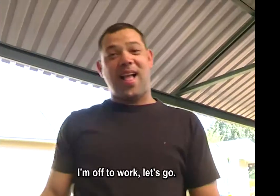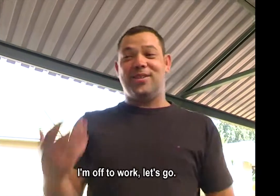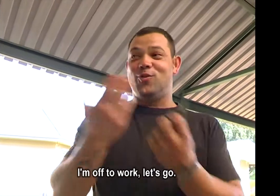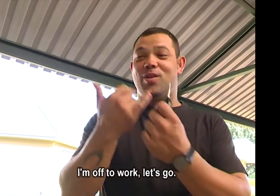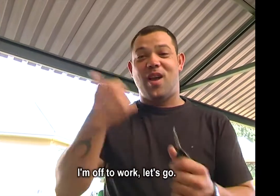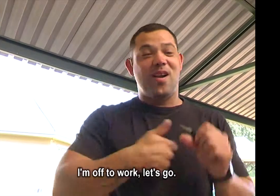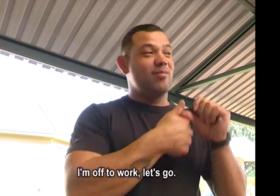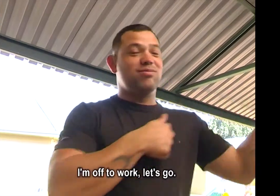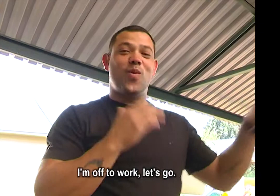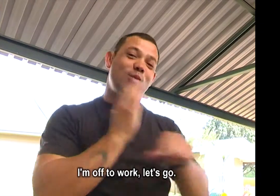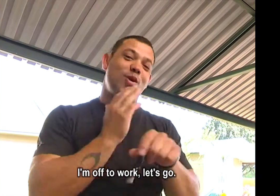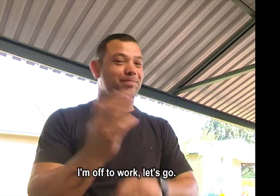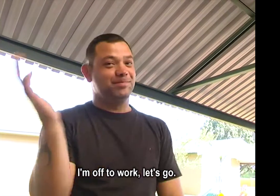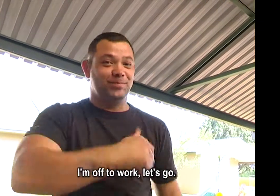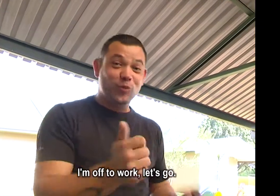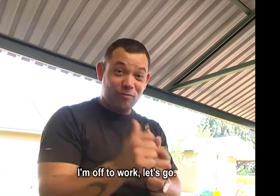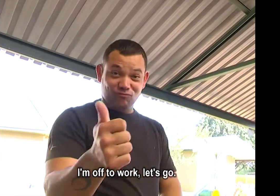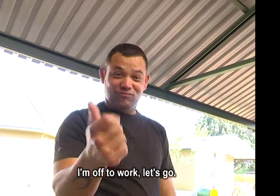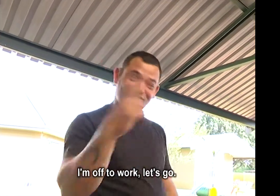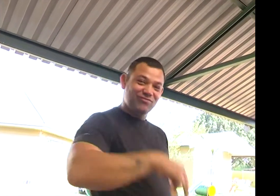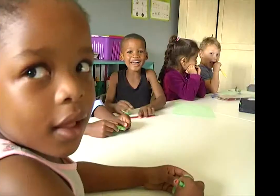I'm off to work. Let's go.